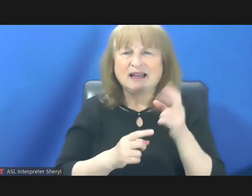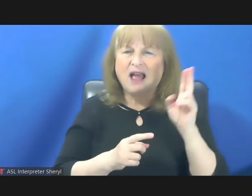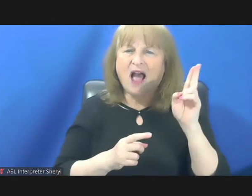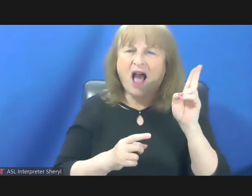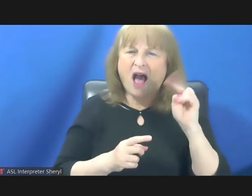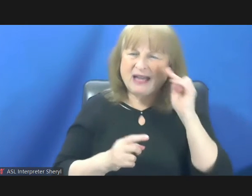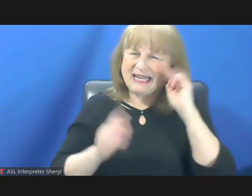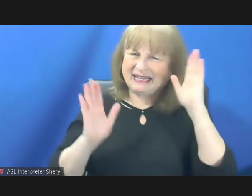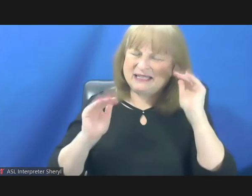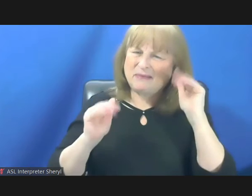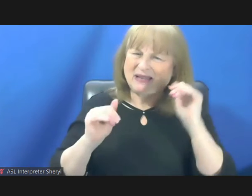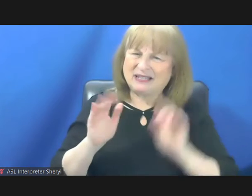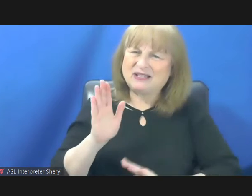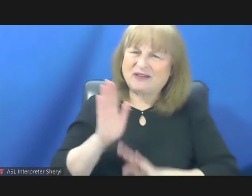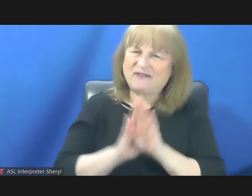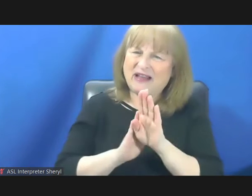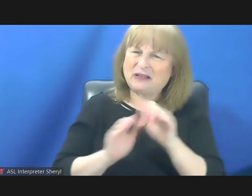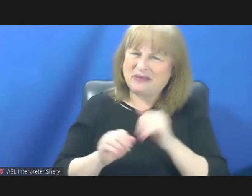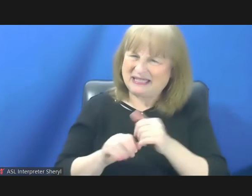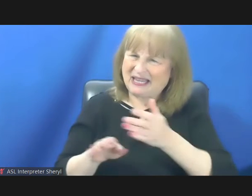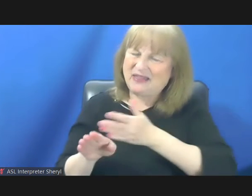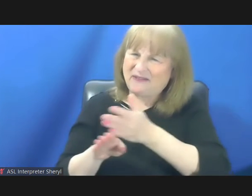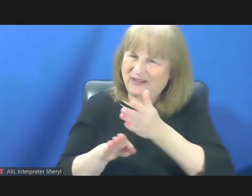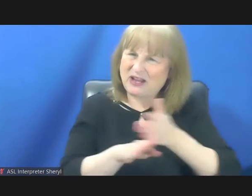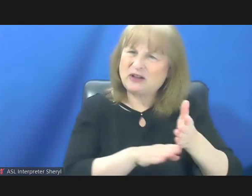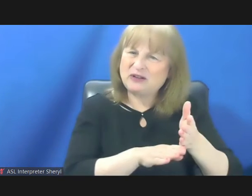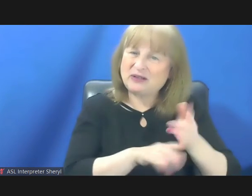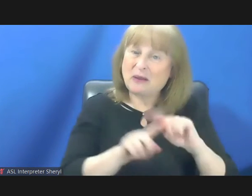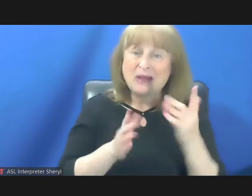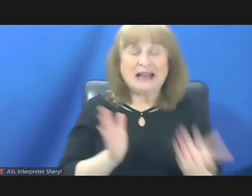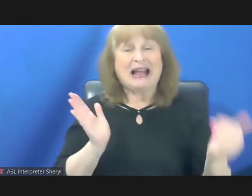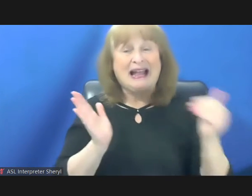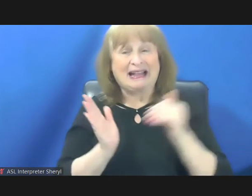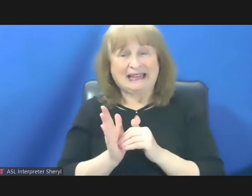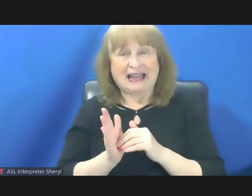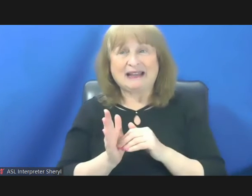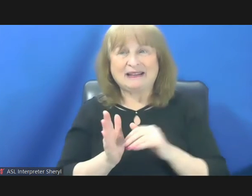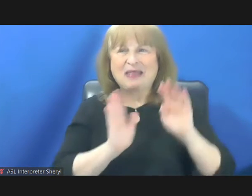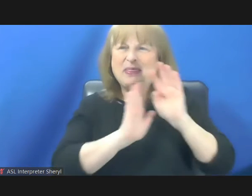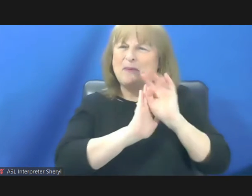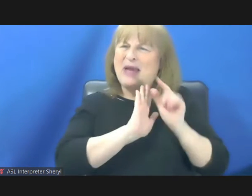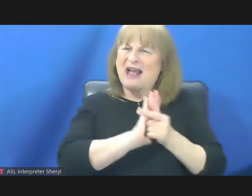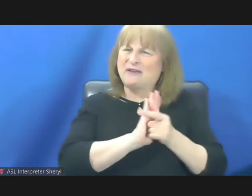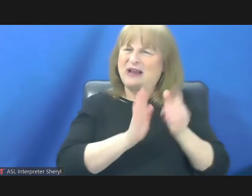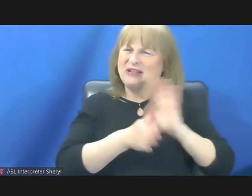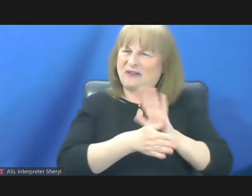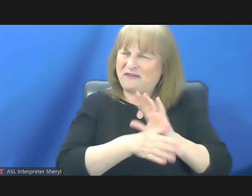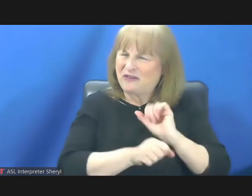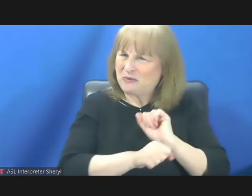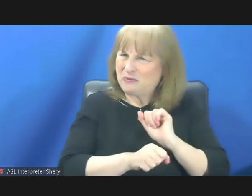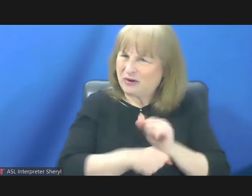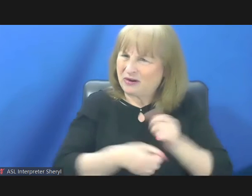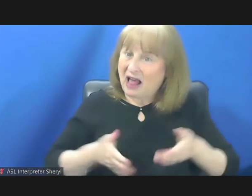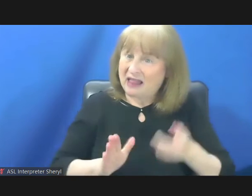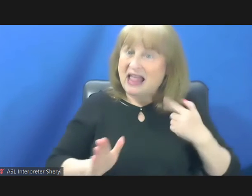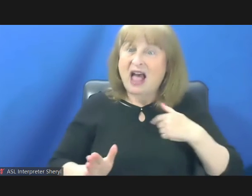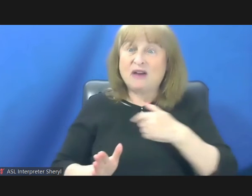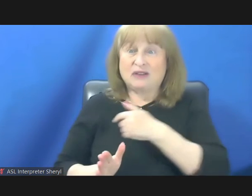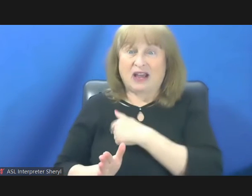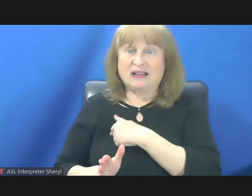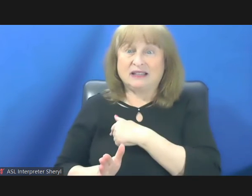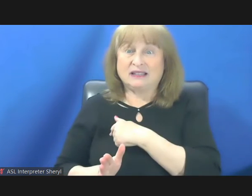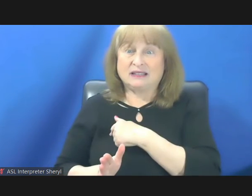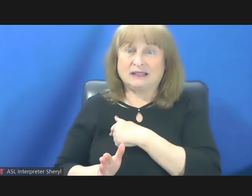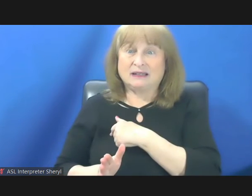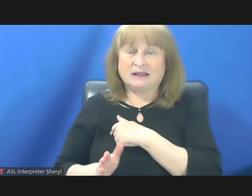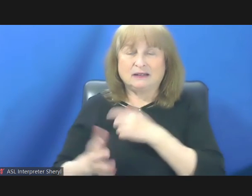unexpected developments in the field. But again, the background of fieldwork allowed us to then, with